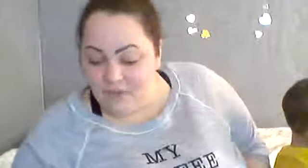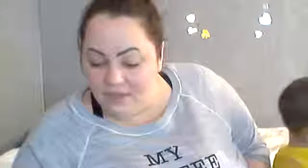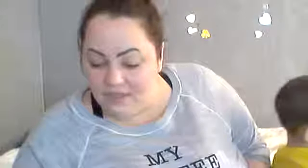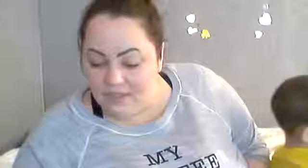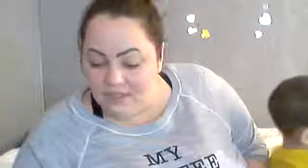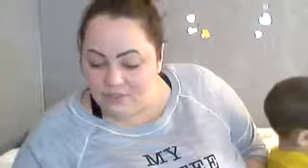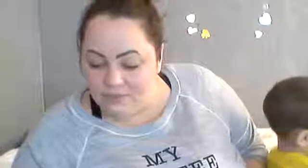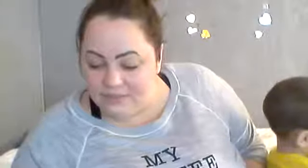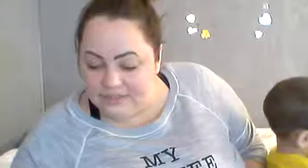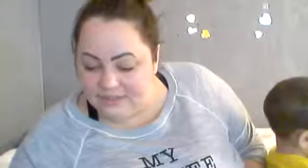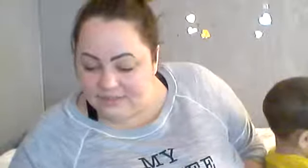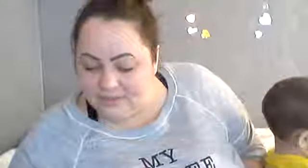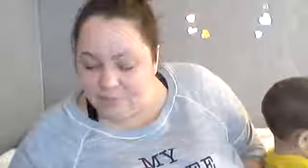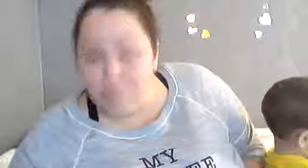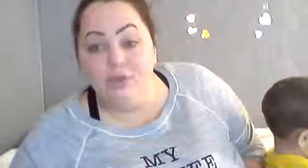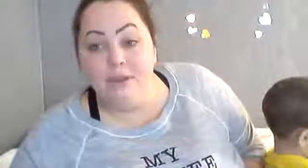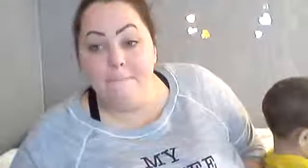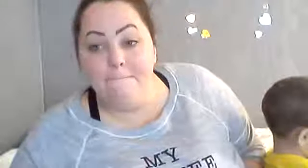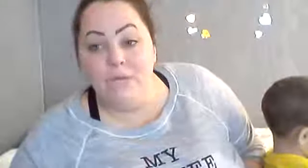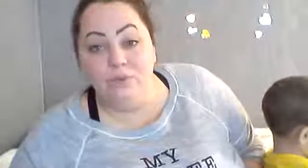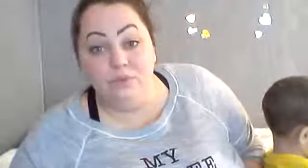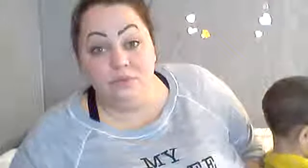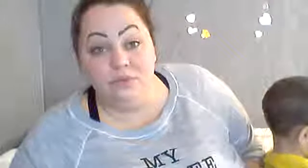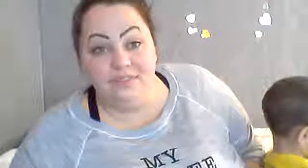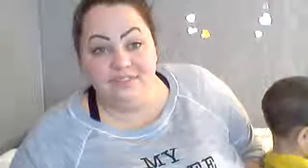Okay, injury. Broken bone.